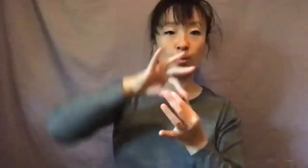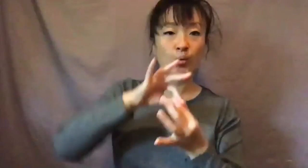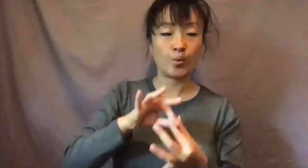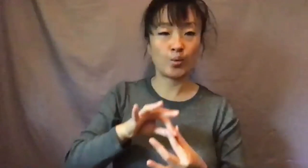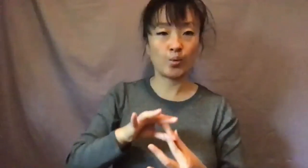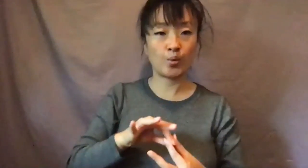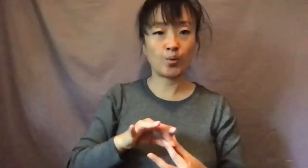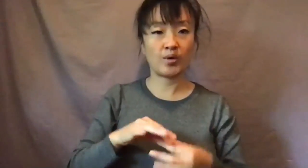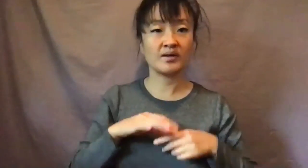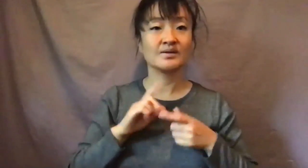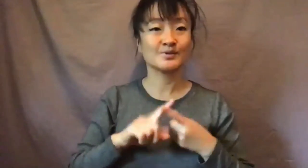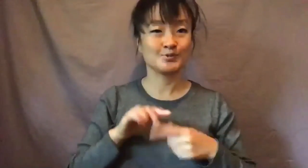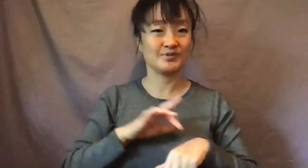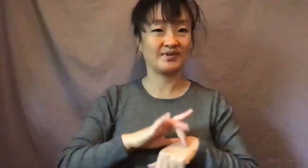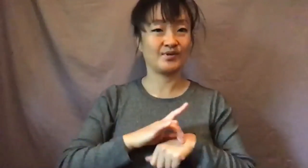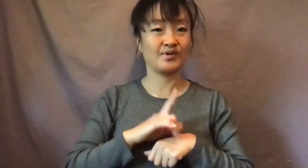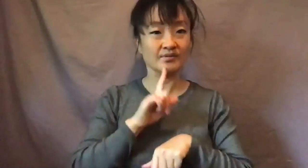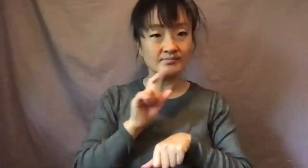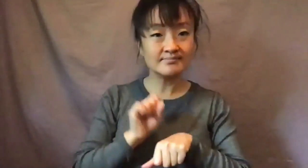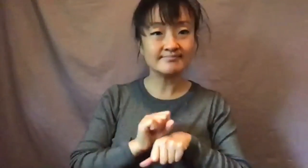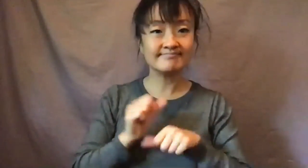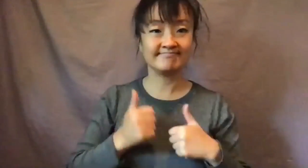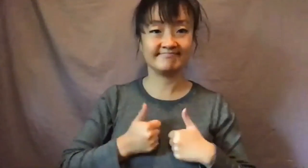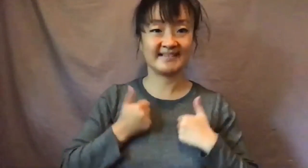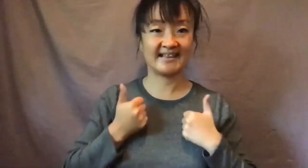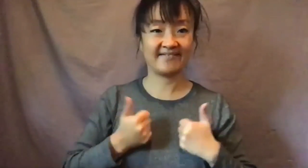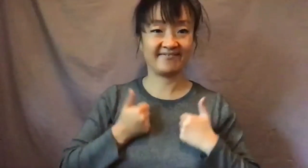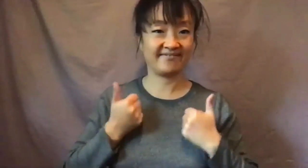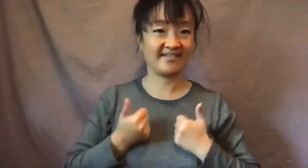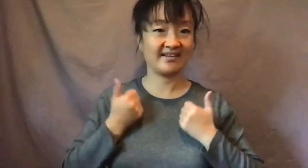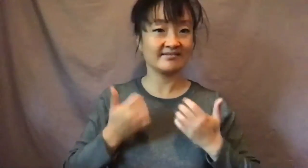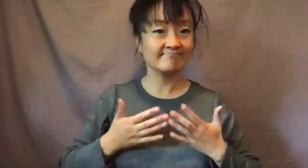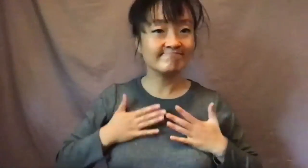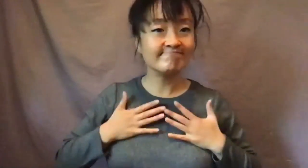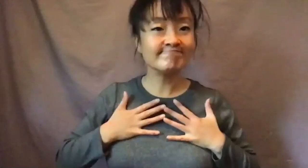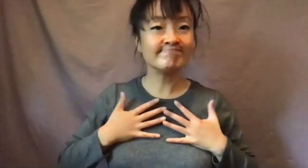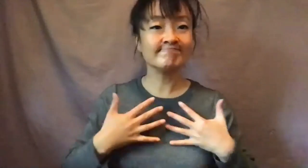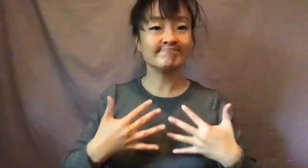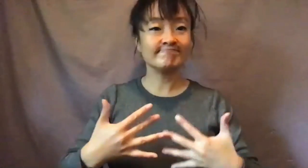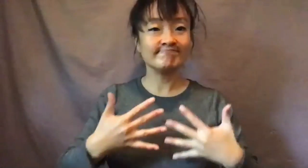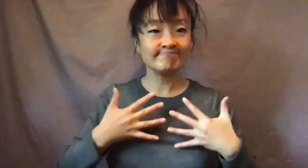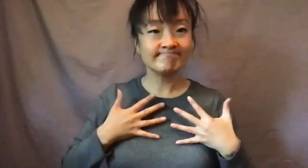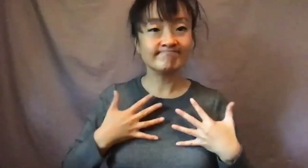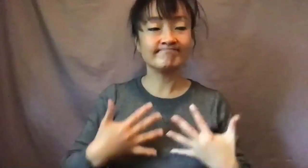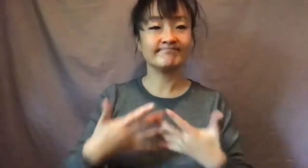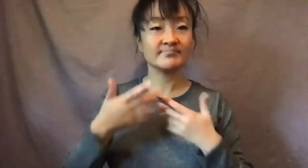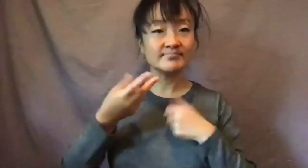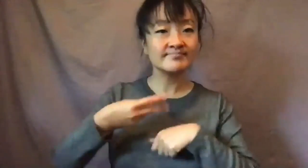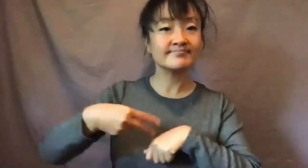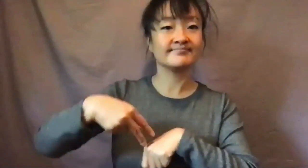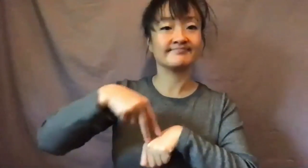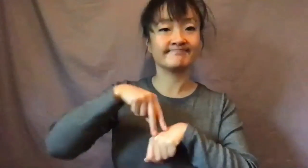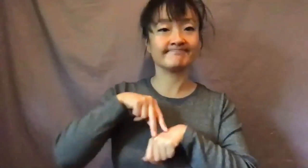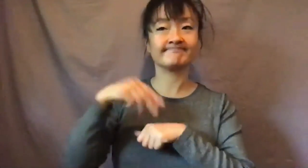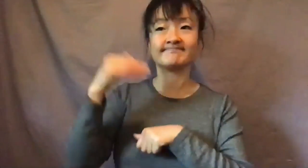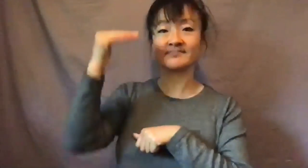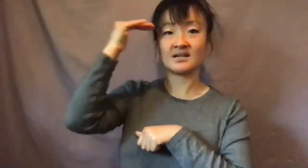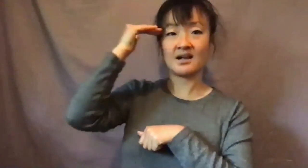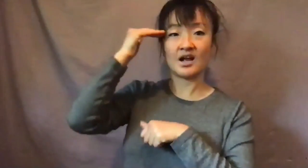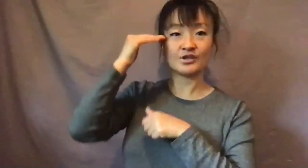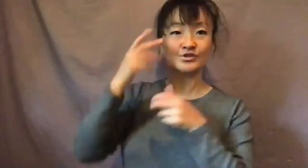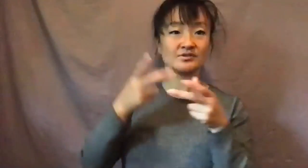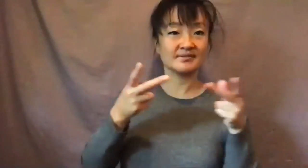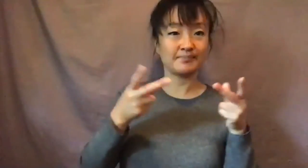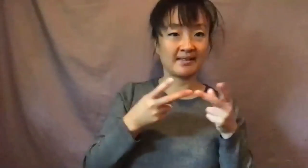we literally are living and breathing, standing and conscious of our place between heaven and